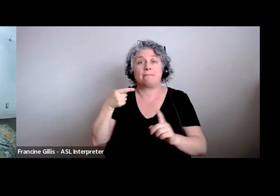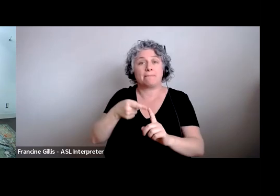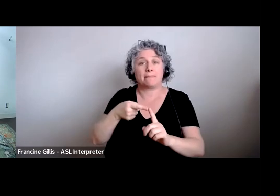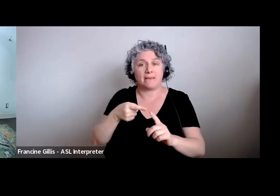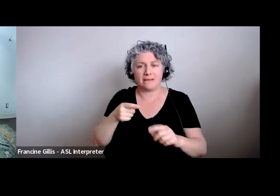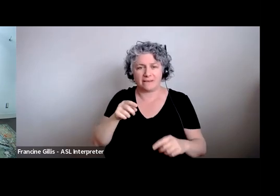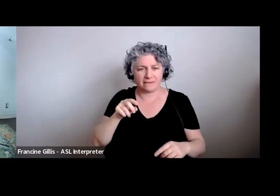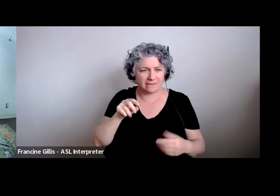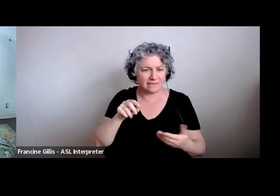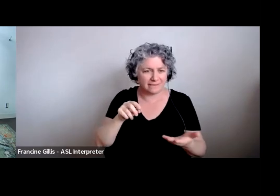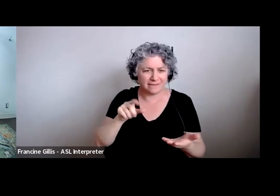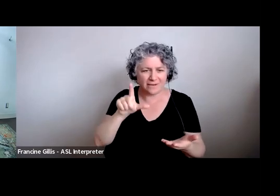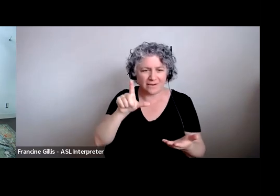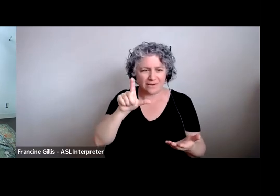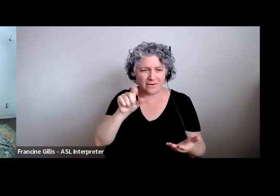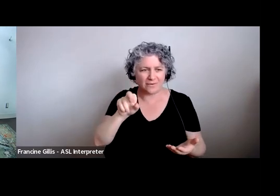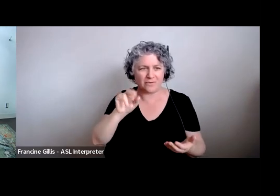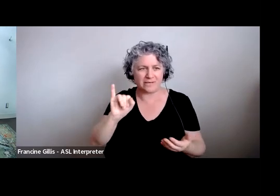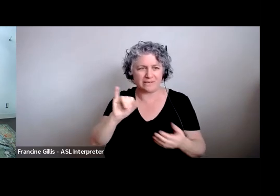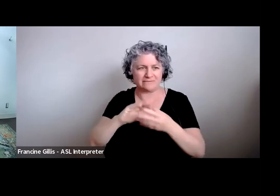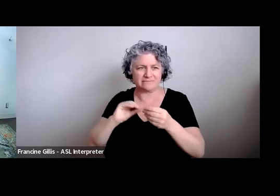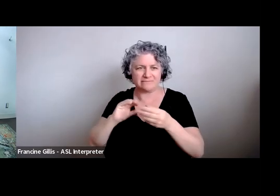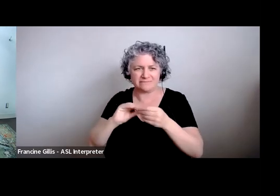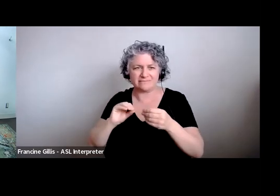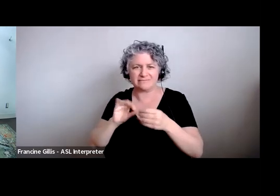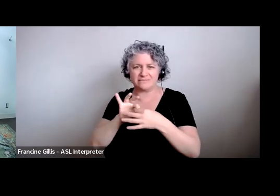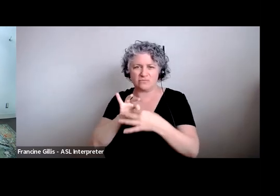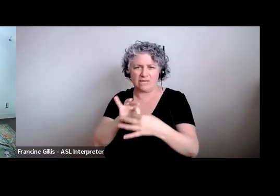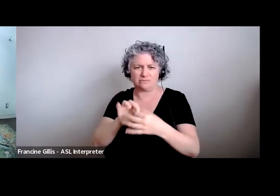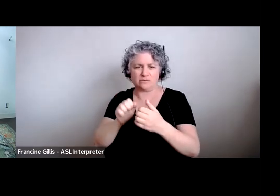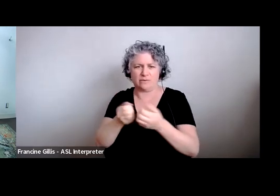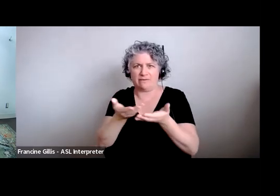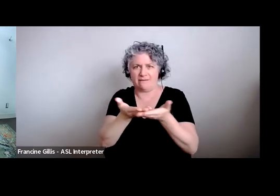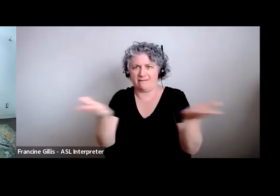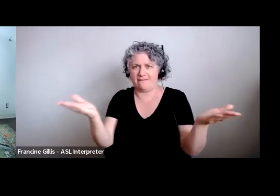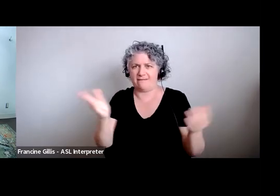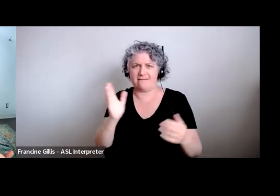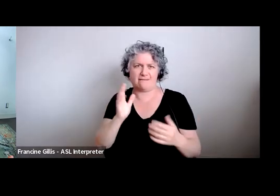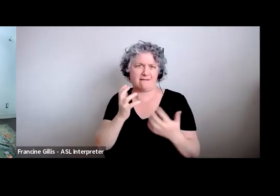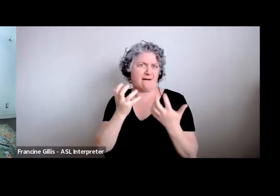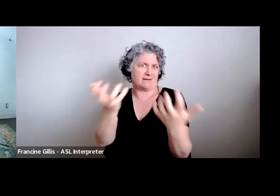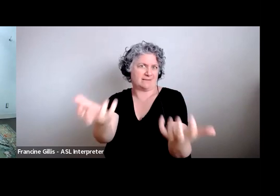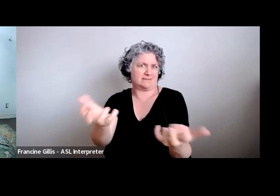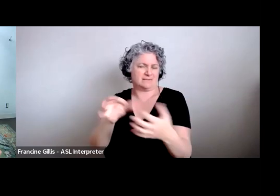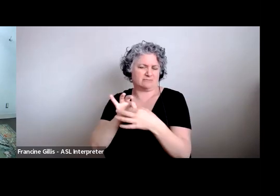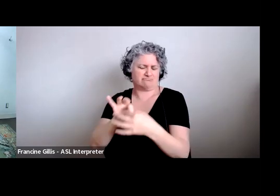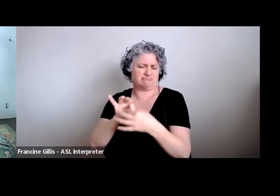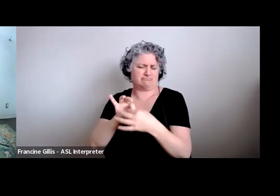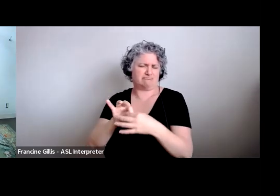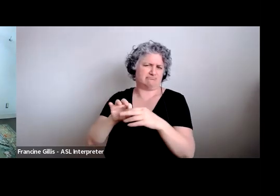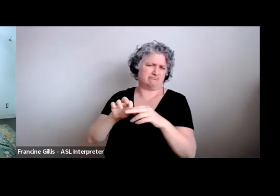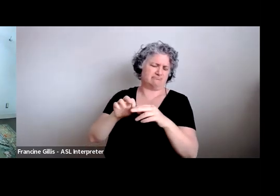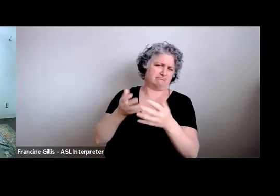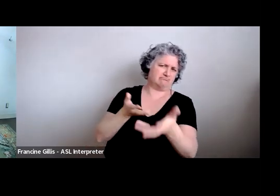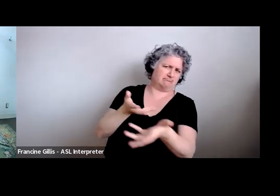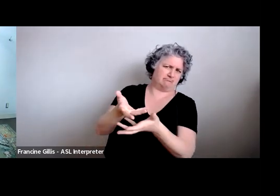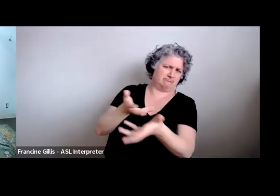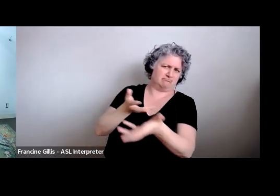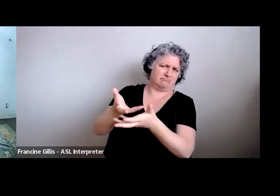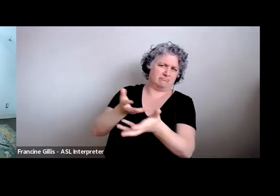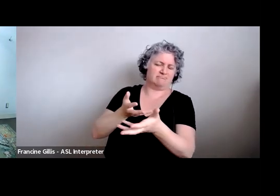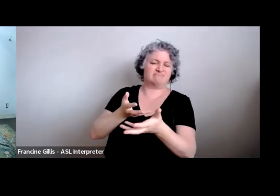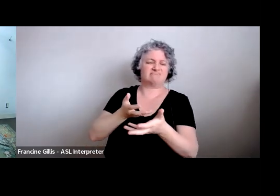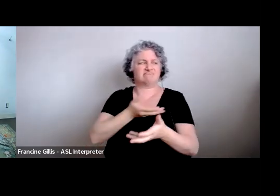put it perfectly. The relationship, being in relationship with our audiences, is saying, how do we put work on